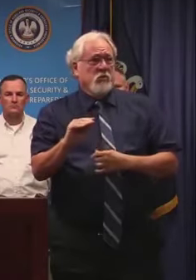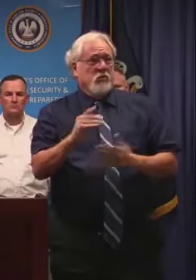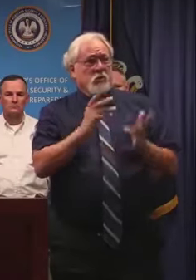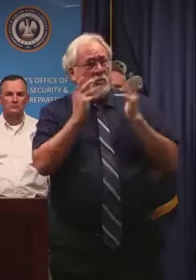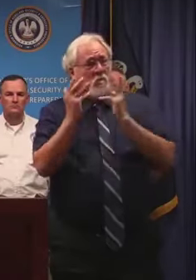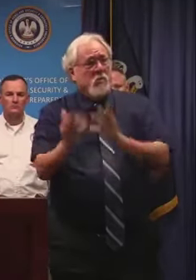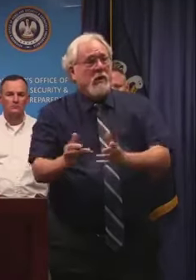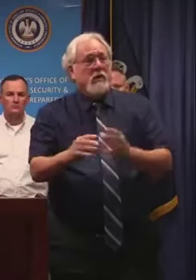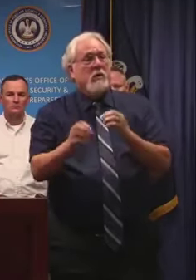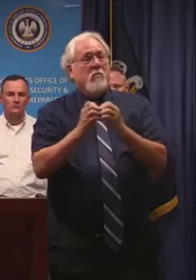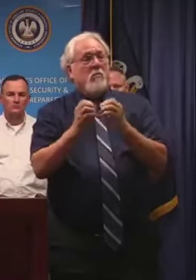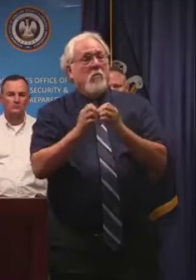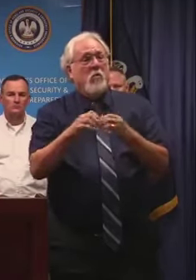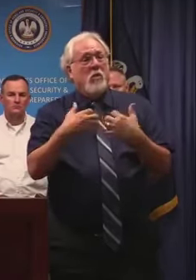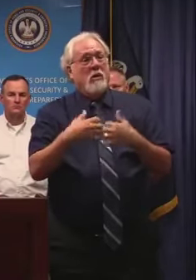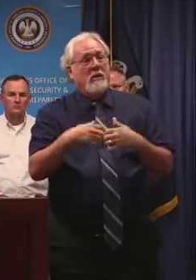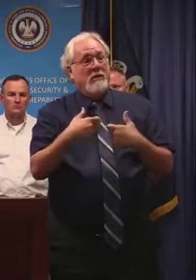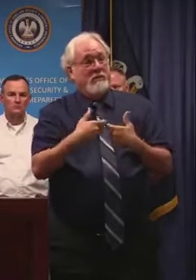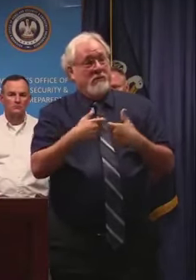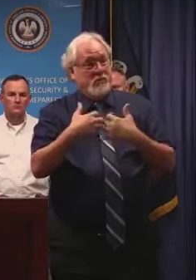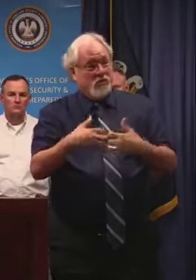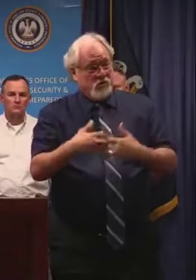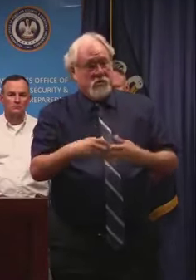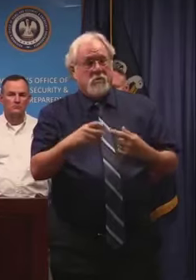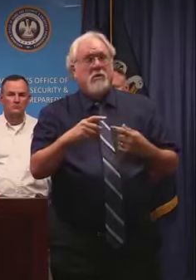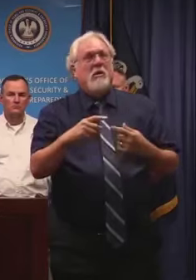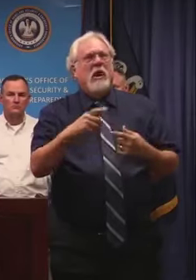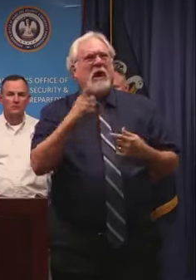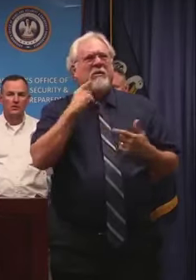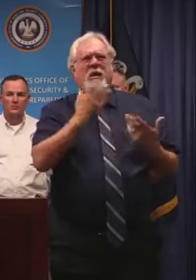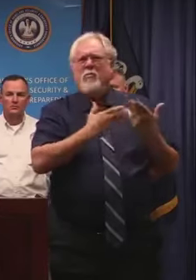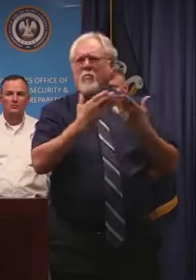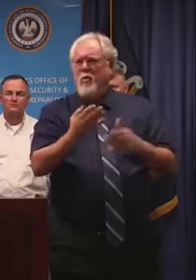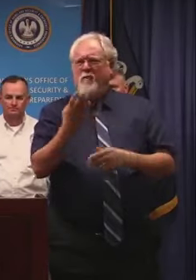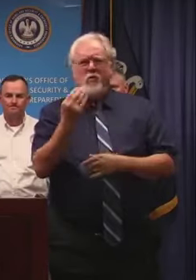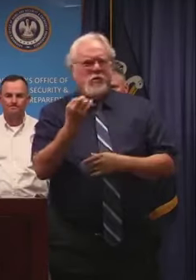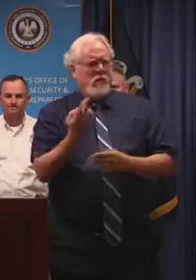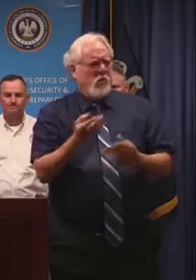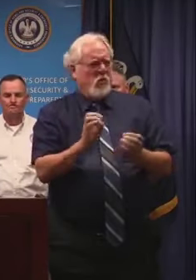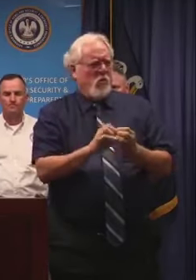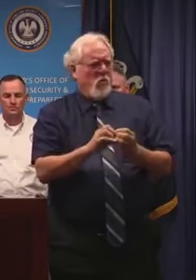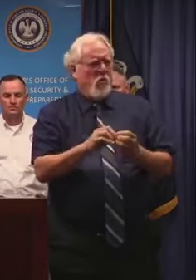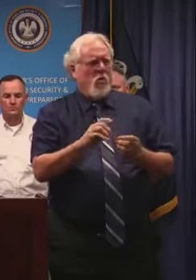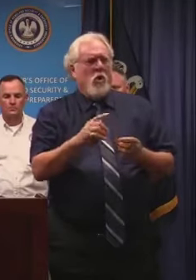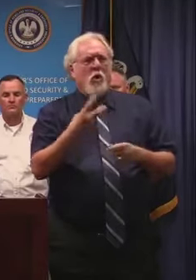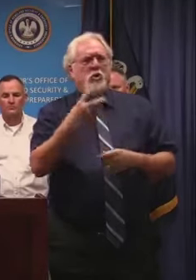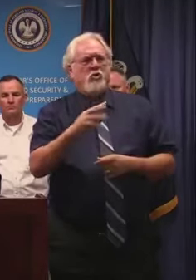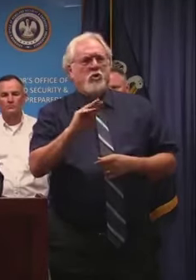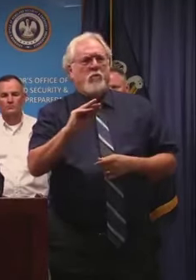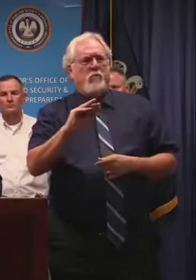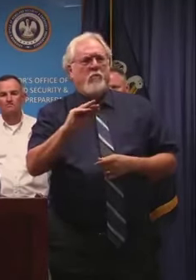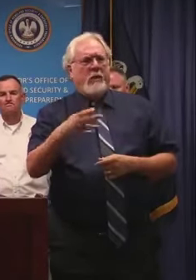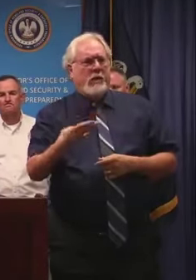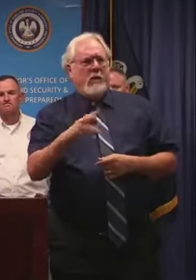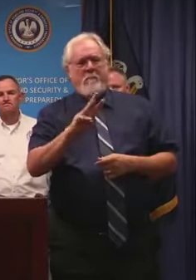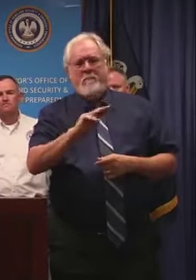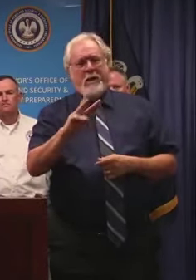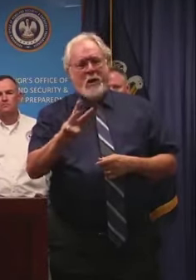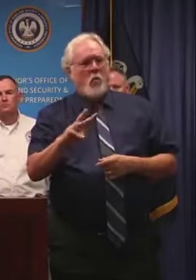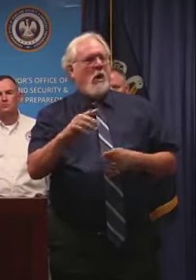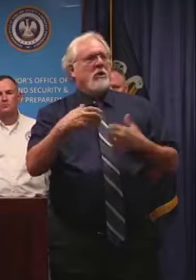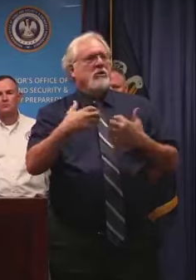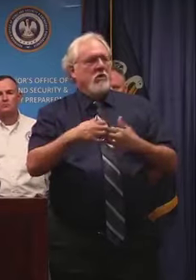in additional generators. I think they brought in 14 or more 2-megawatt generators to make sure that the